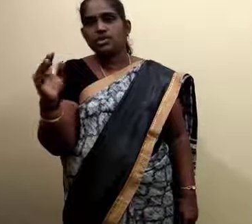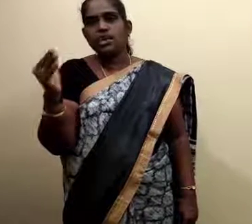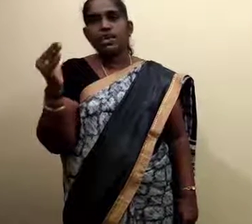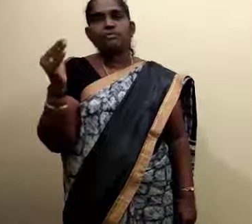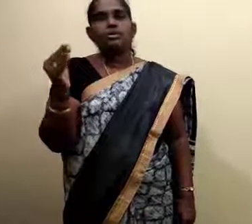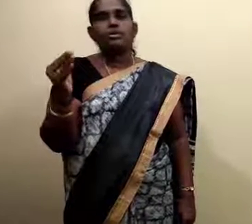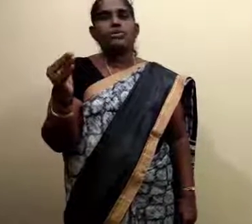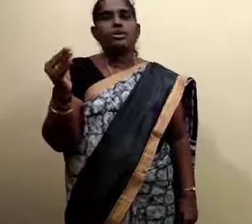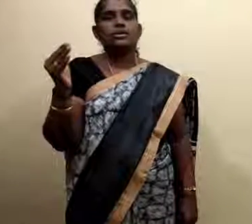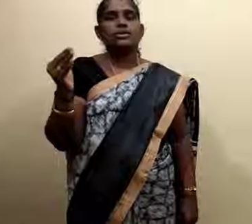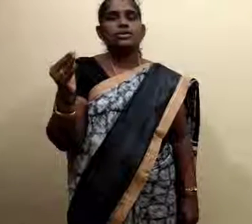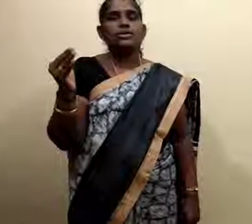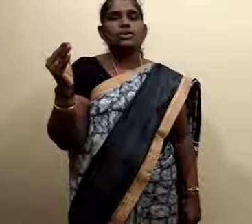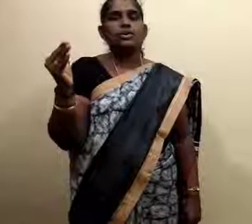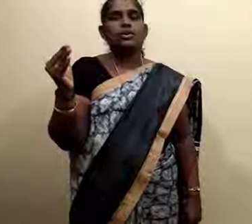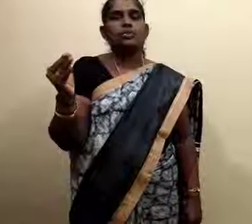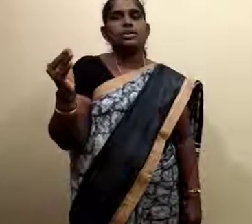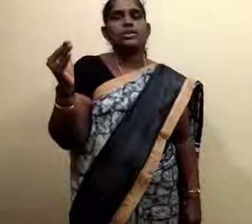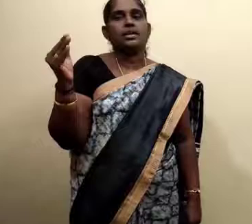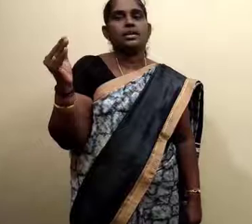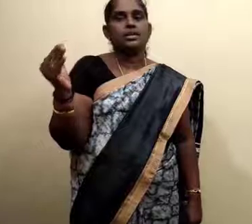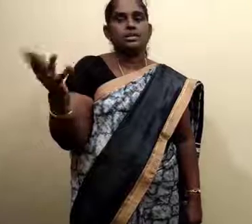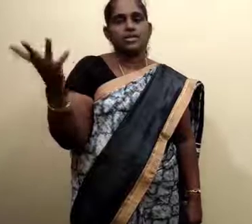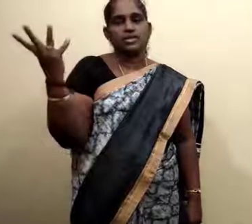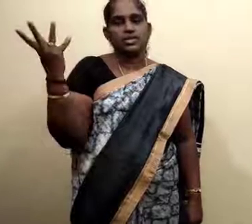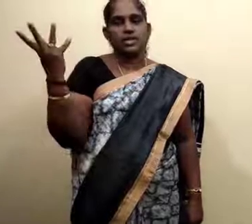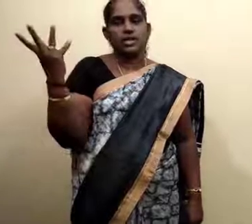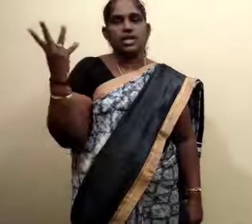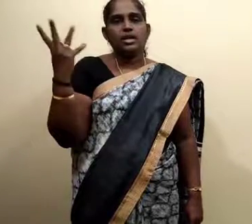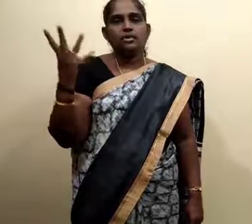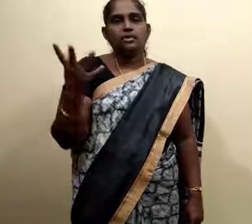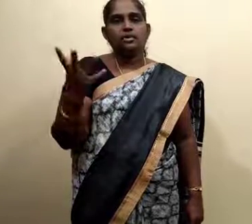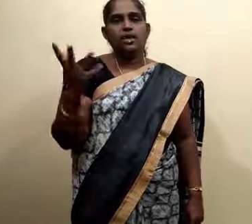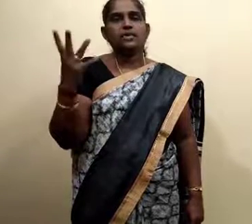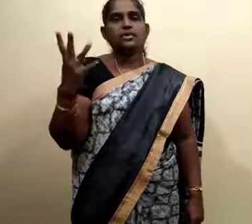was feudal socio-political structure.